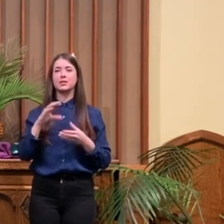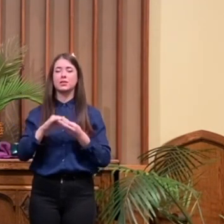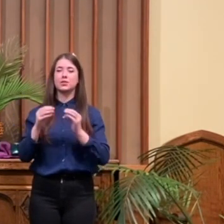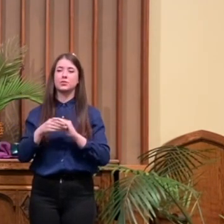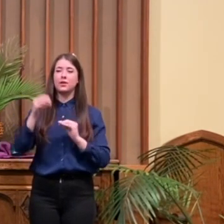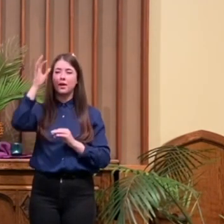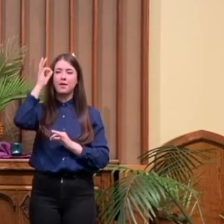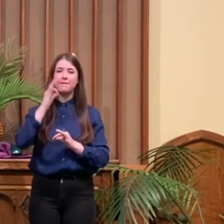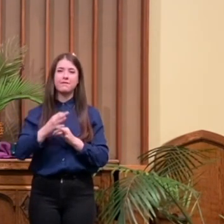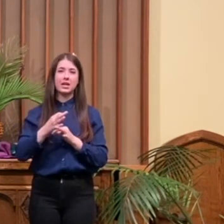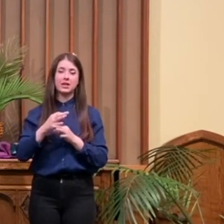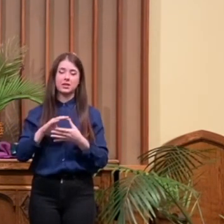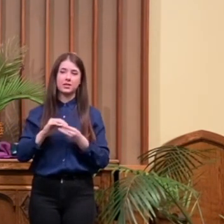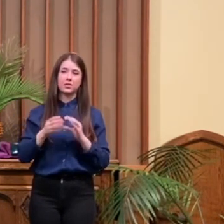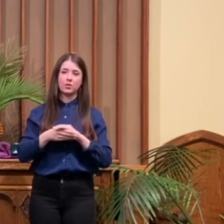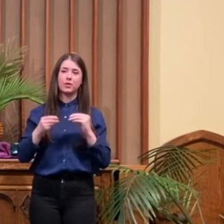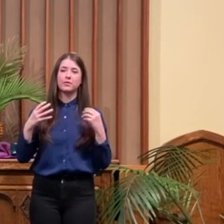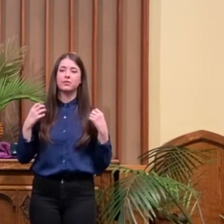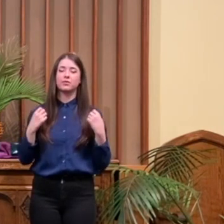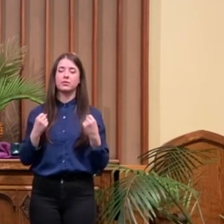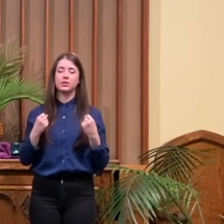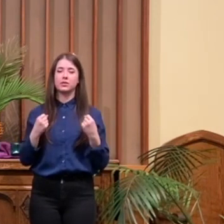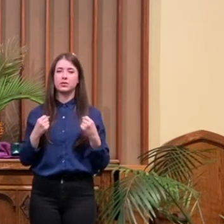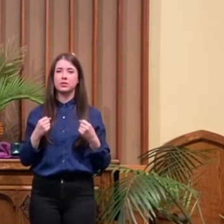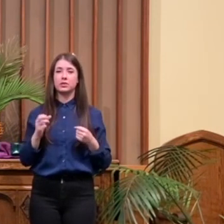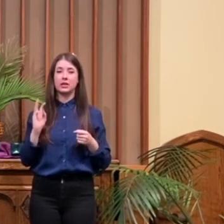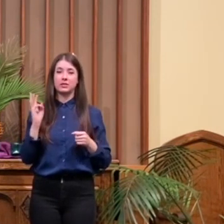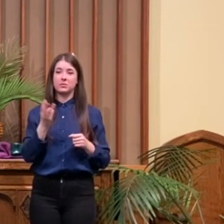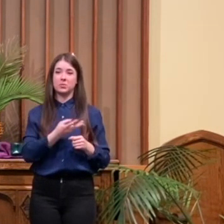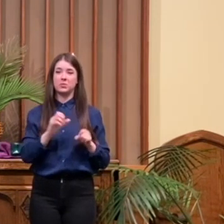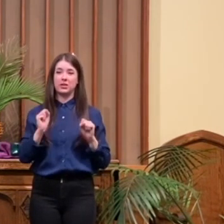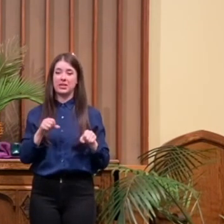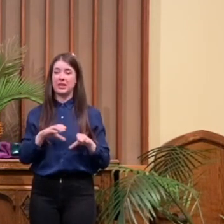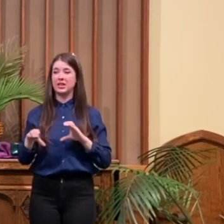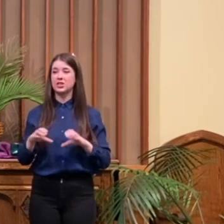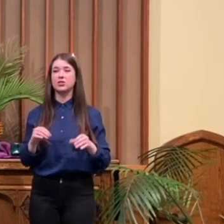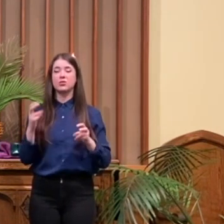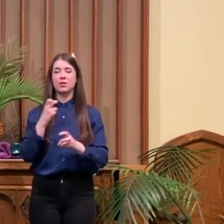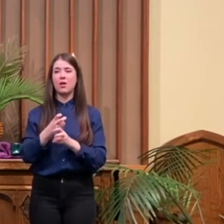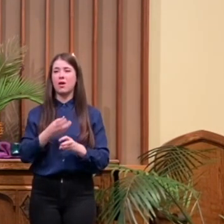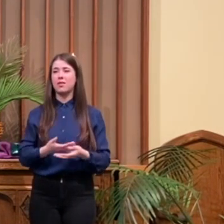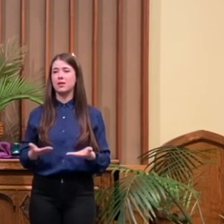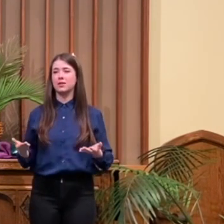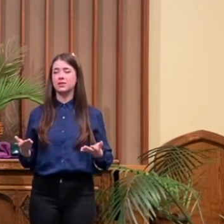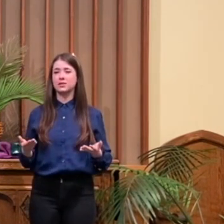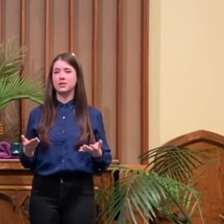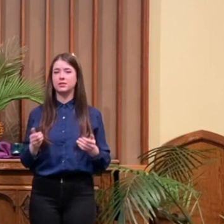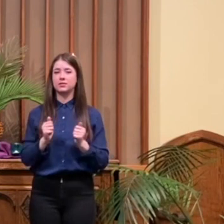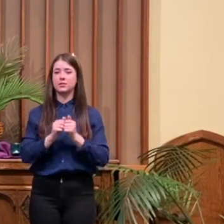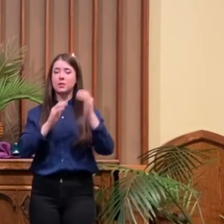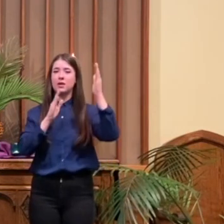is a story of courage. And even we can do hard things. With